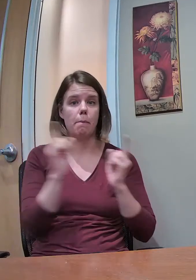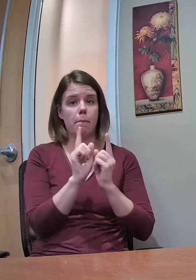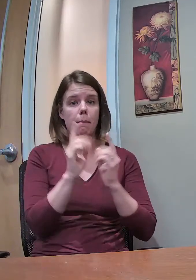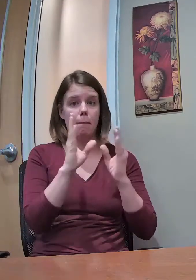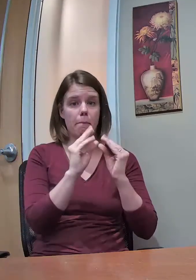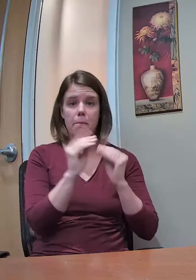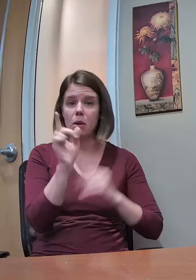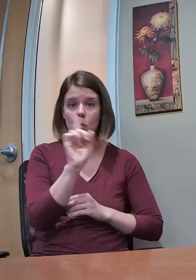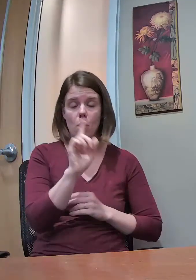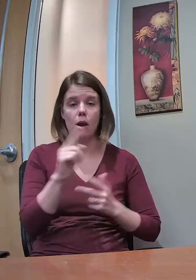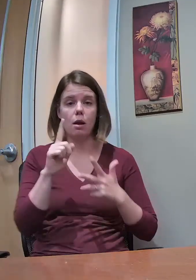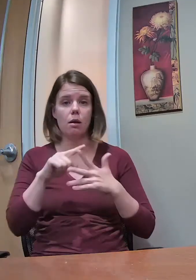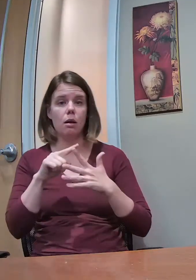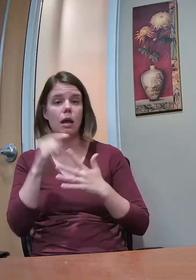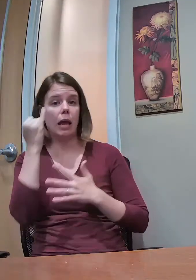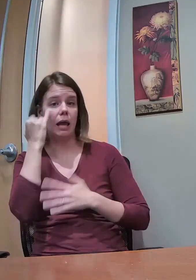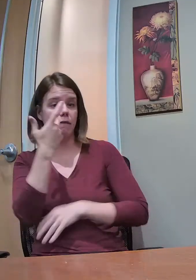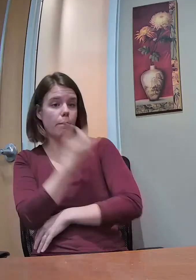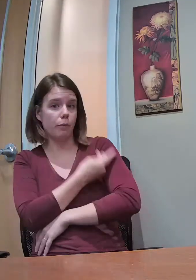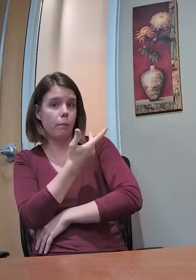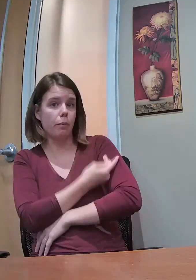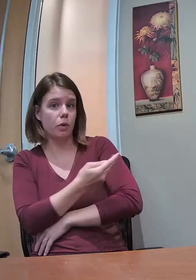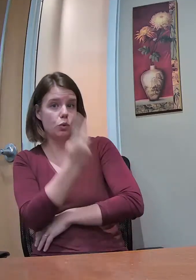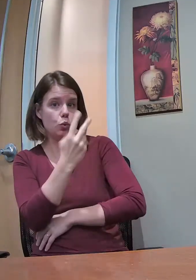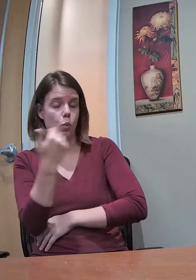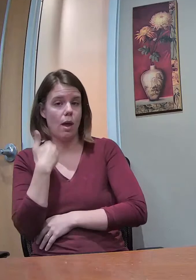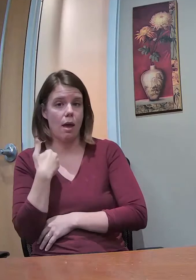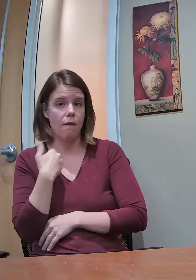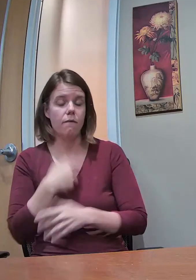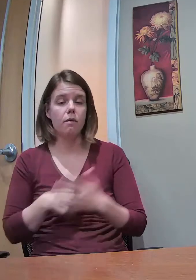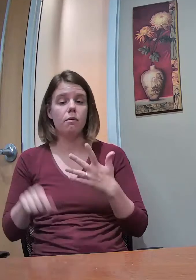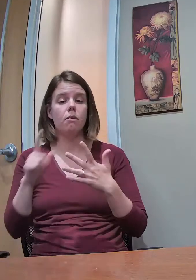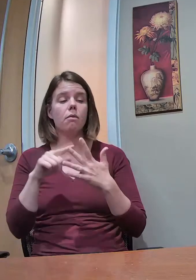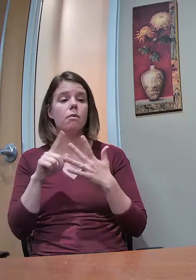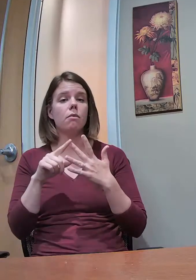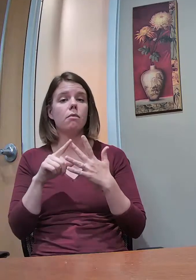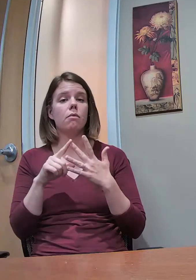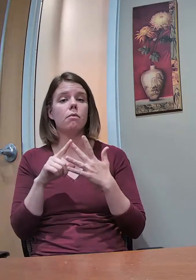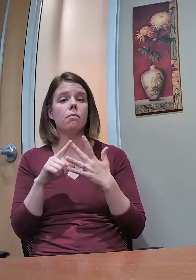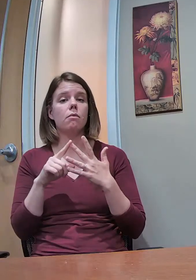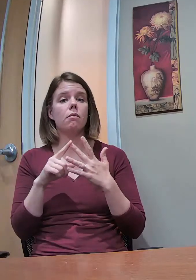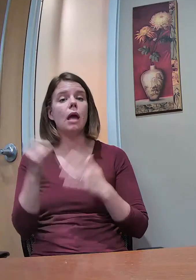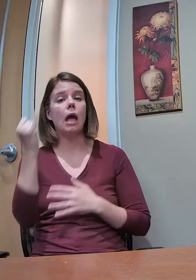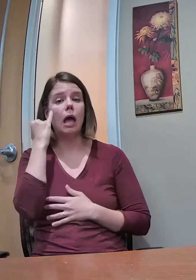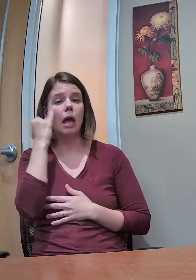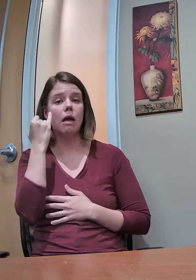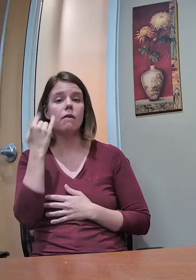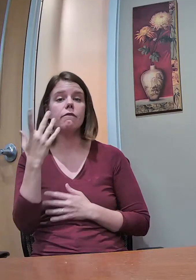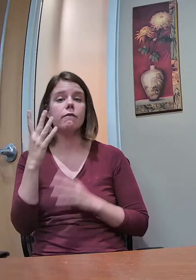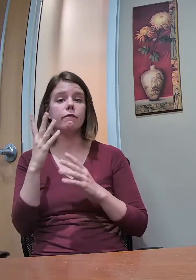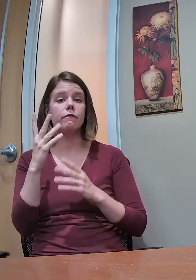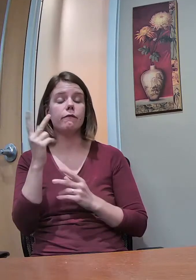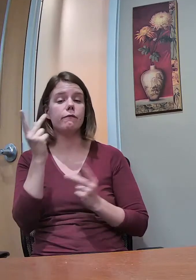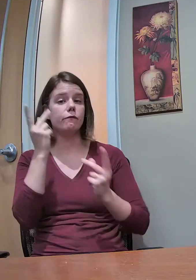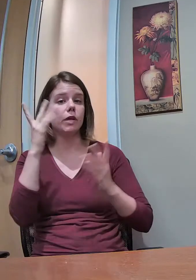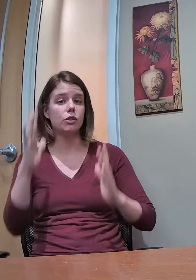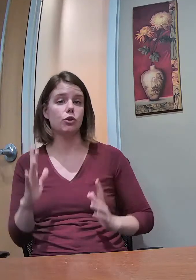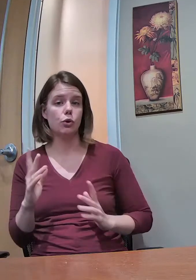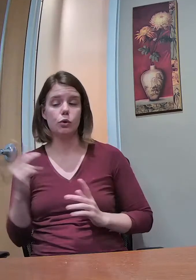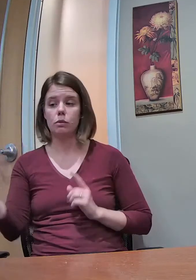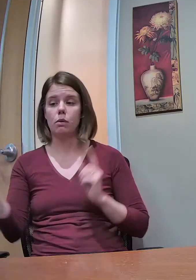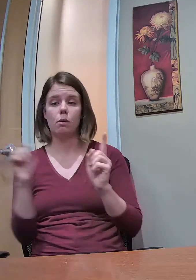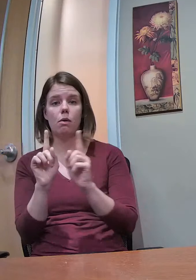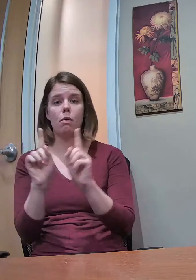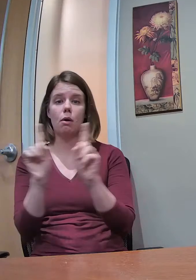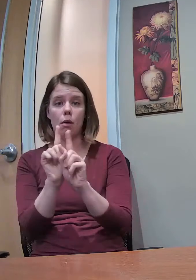are fully immunized, whether the visitor will be in direct contact with the resident, the